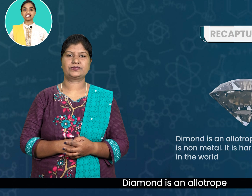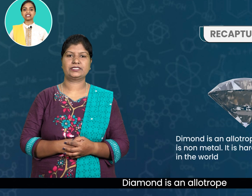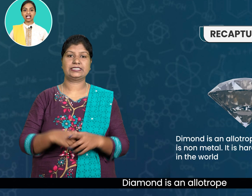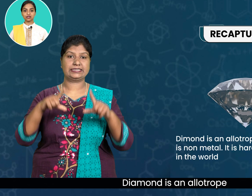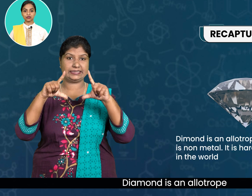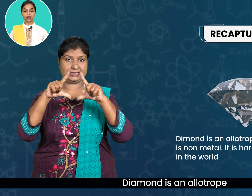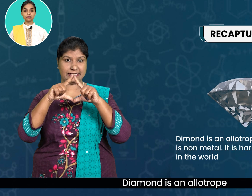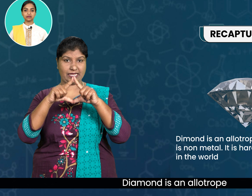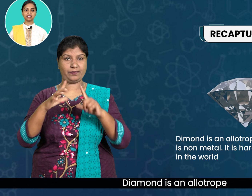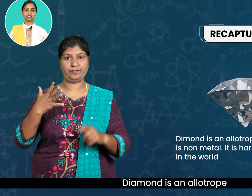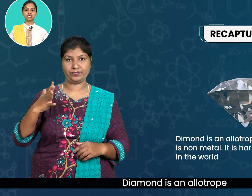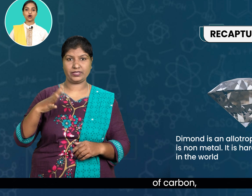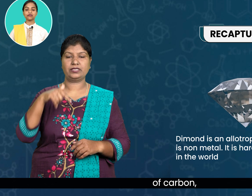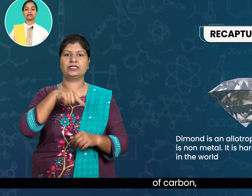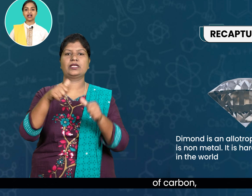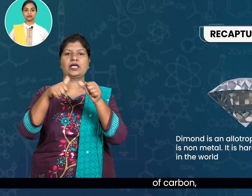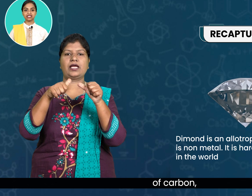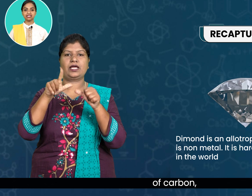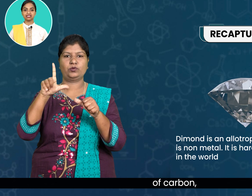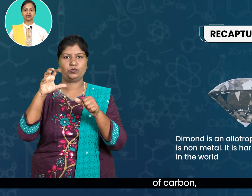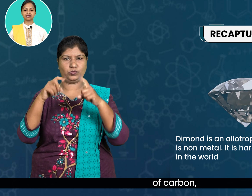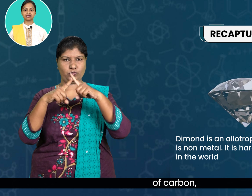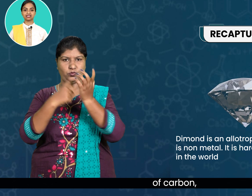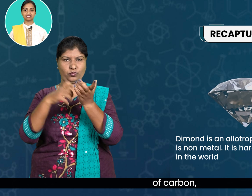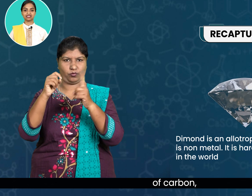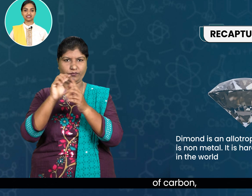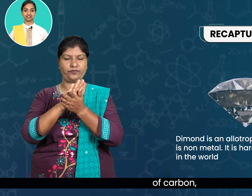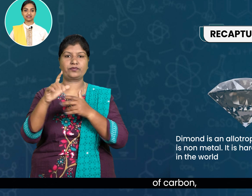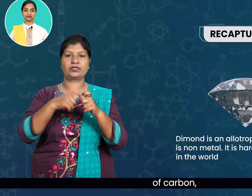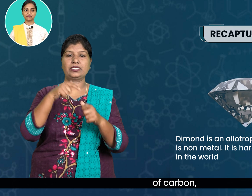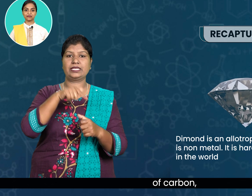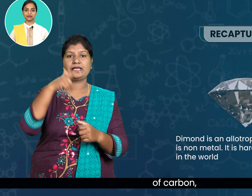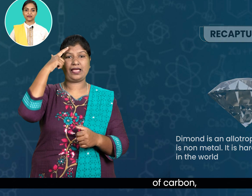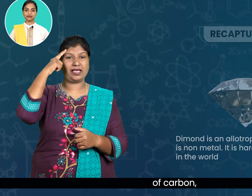Diamond is an allotrope of carbon,